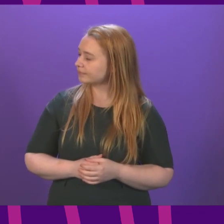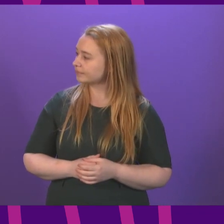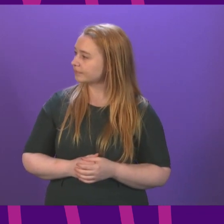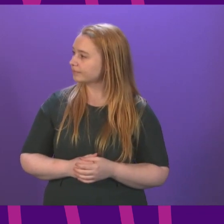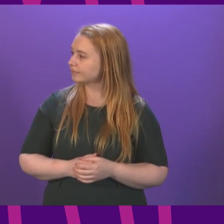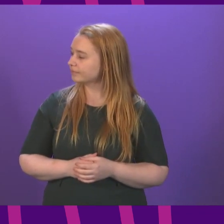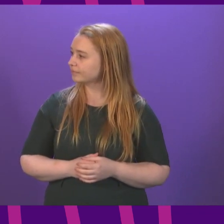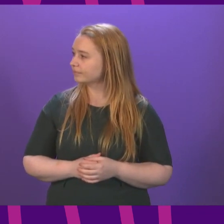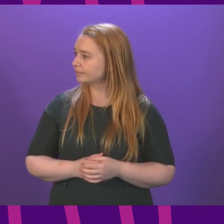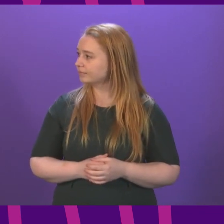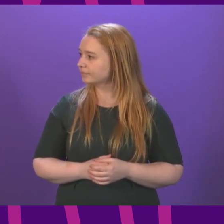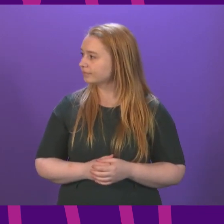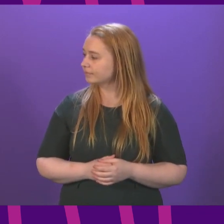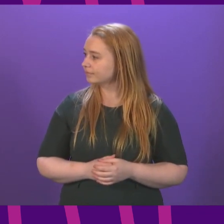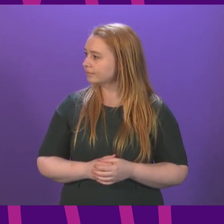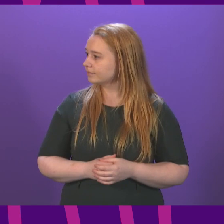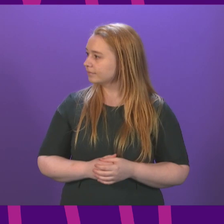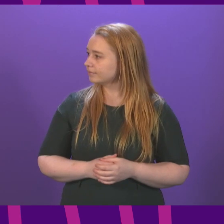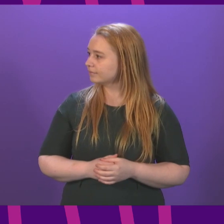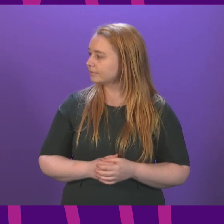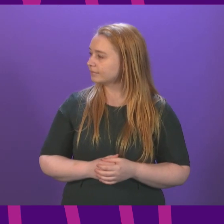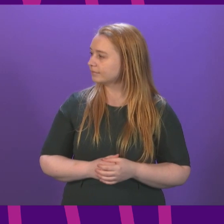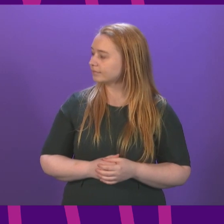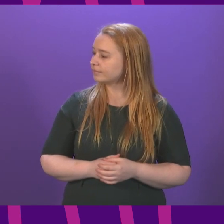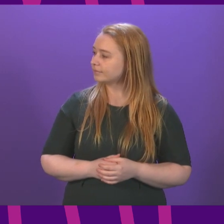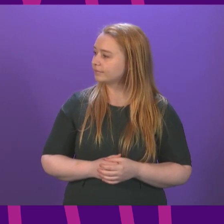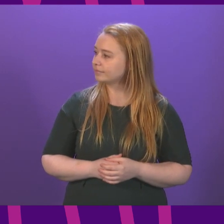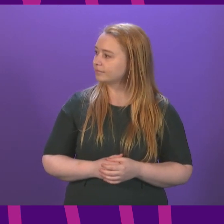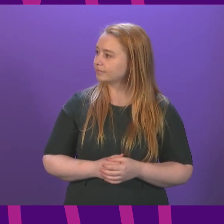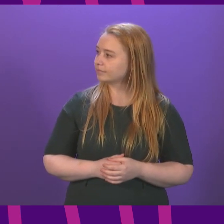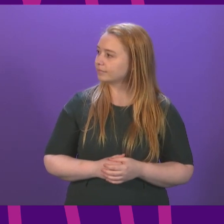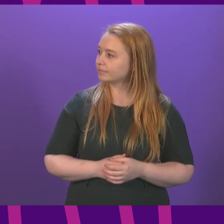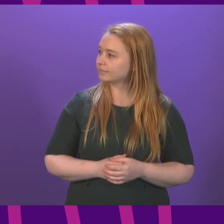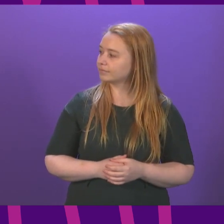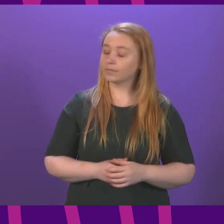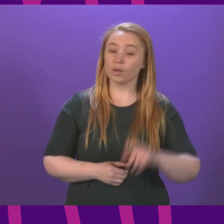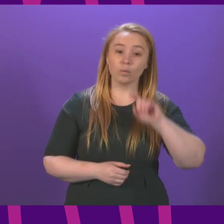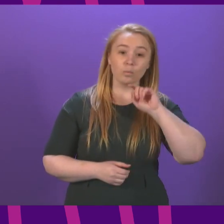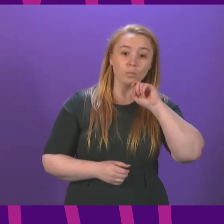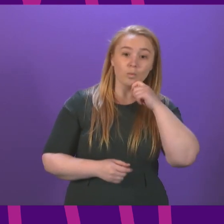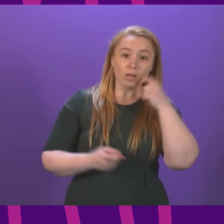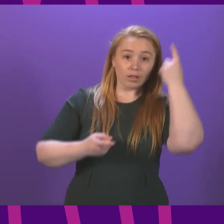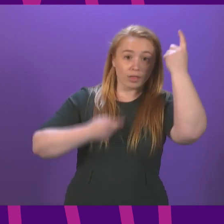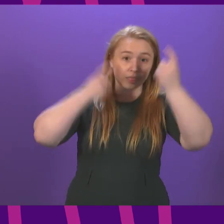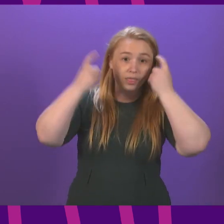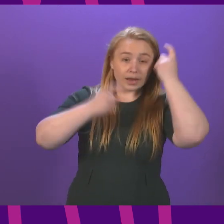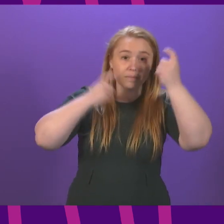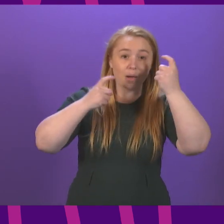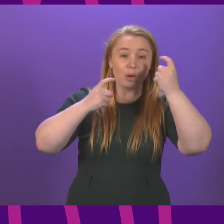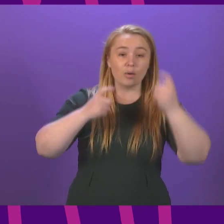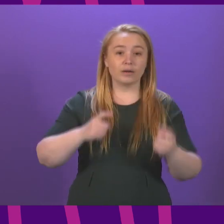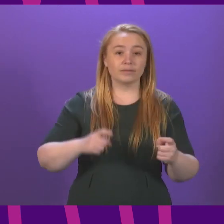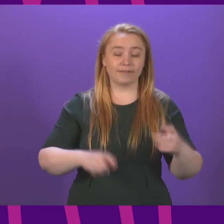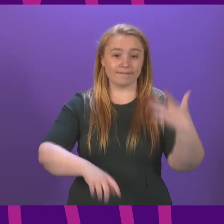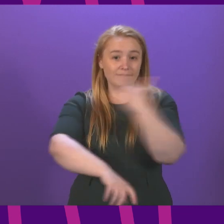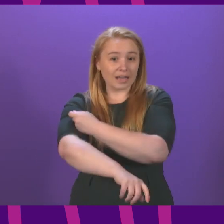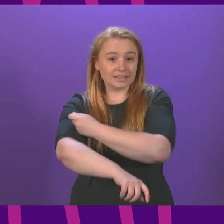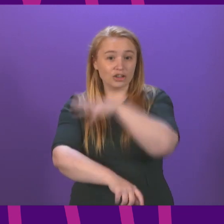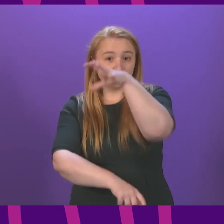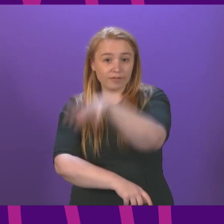Can I ask the First Minister whether there will be a reconsideration of mass vaccination venues as the main premises for vaccinating